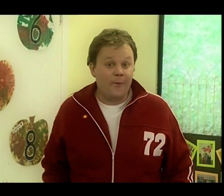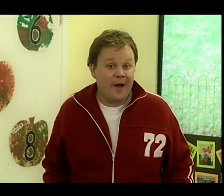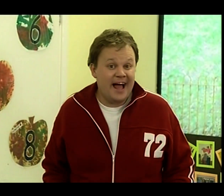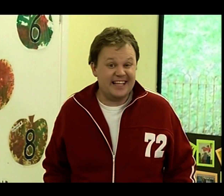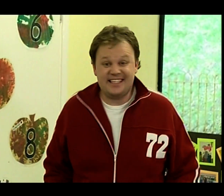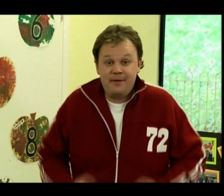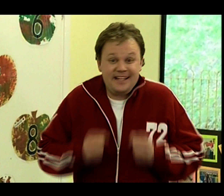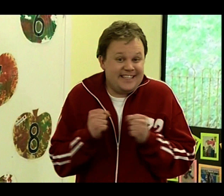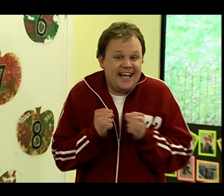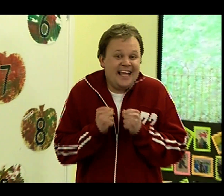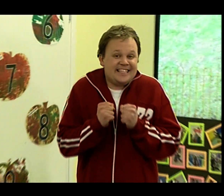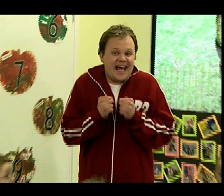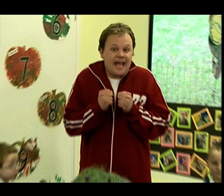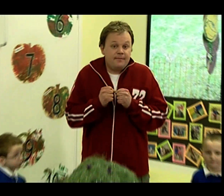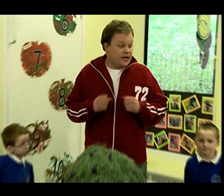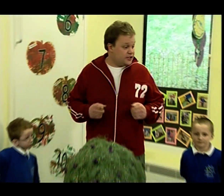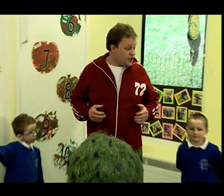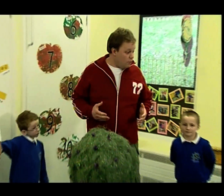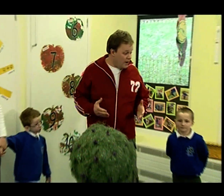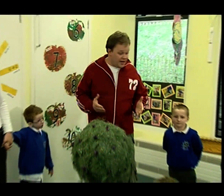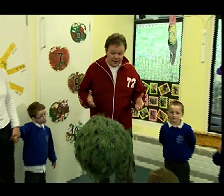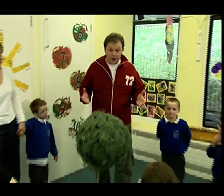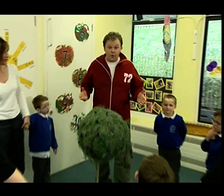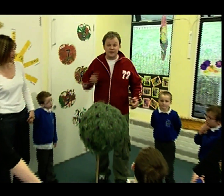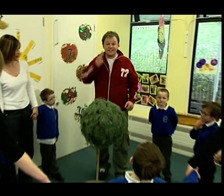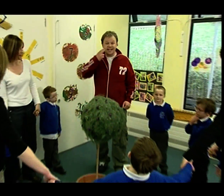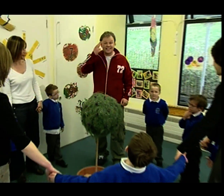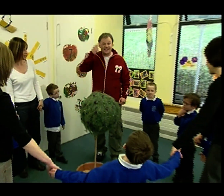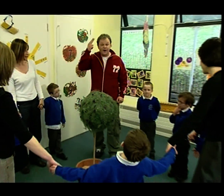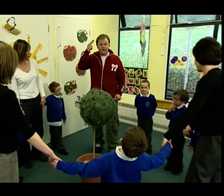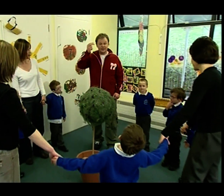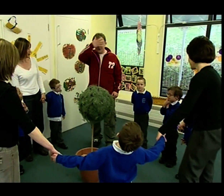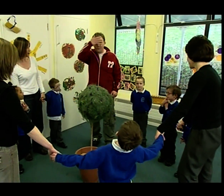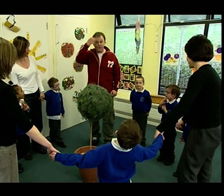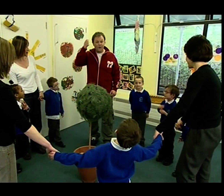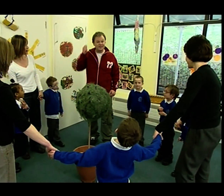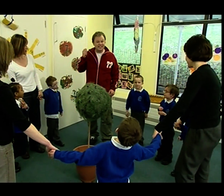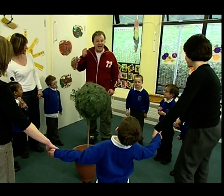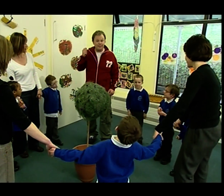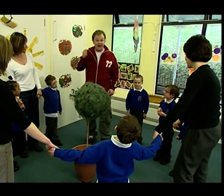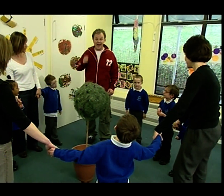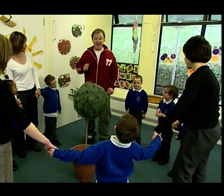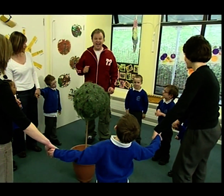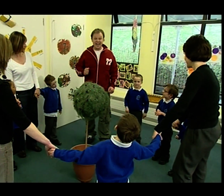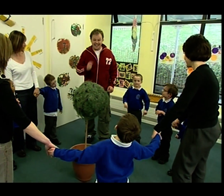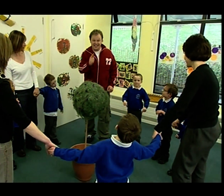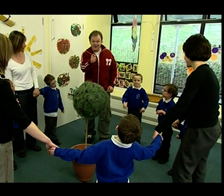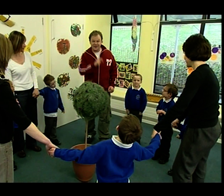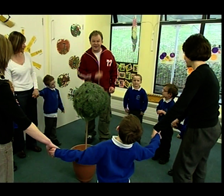Well, it's a bit chilly today, so why don't we all sing a song to warm us up? Hey, and you join in